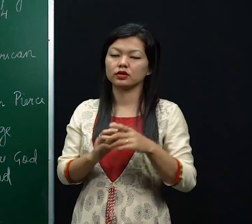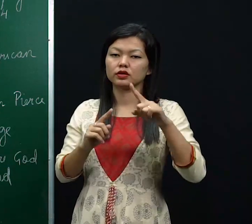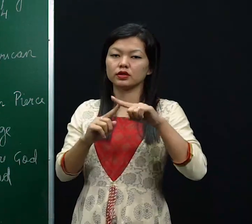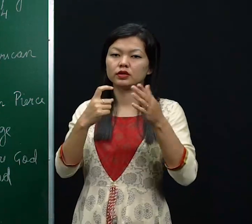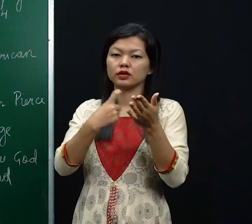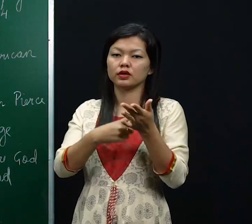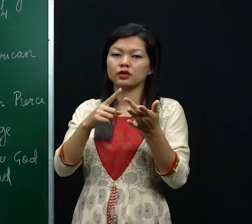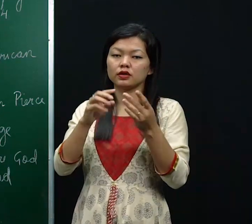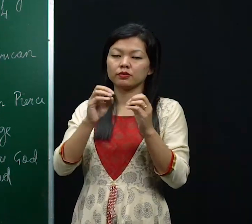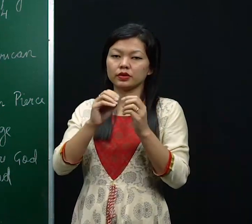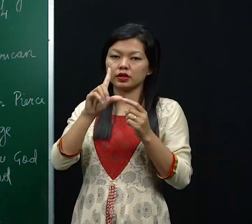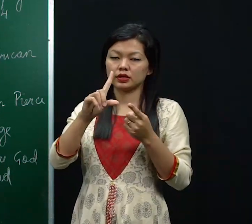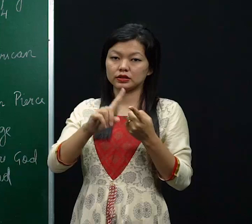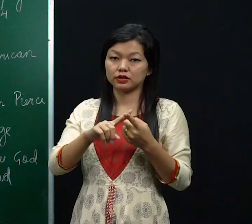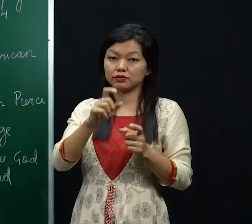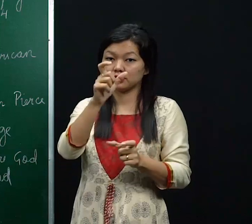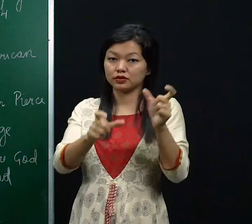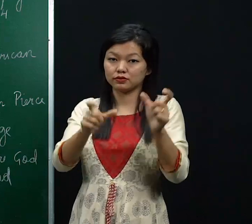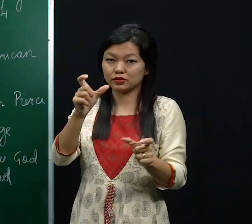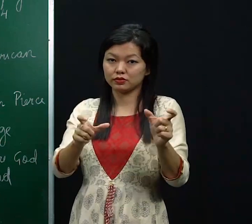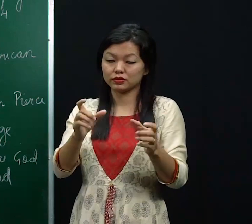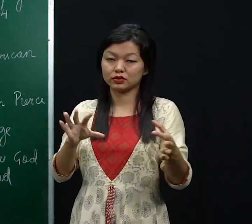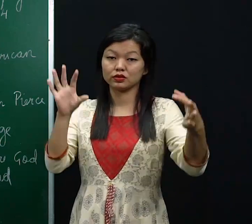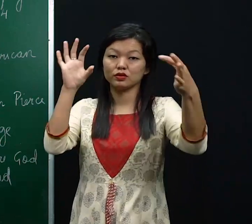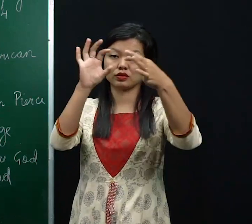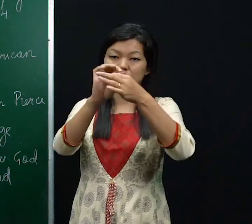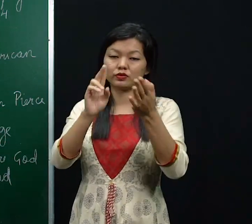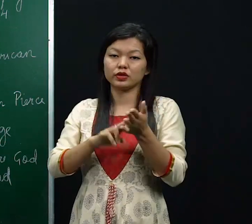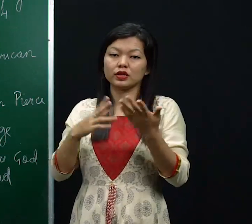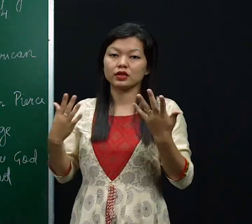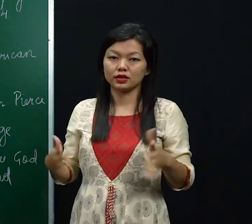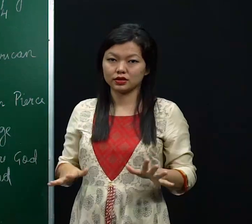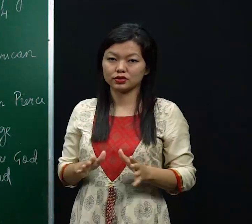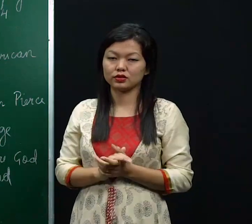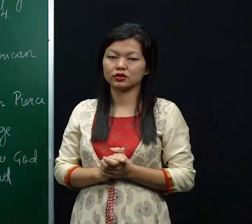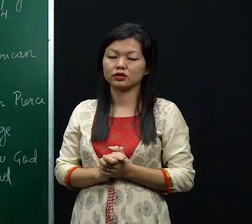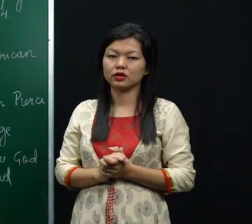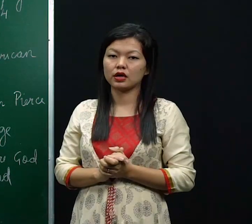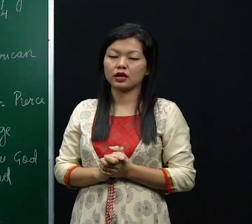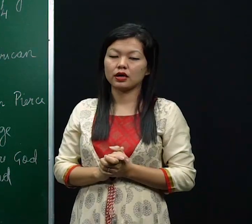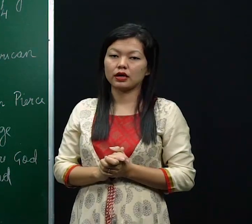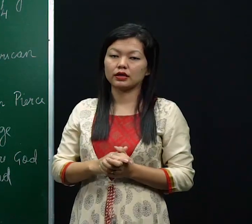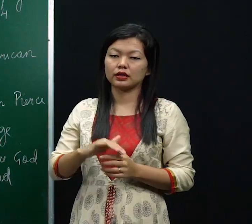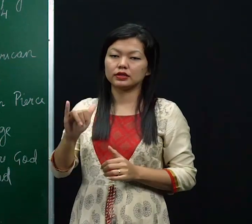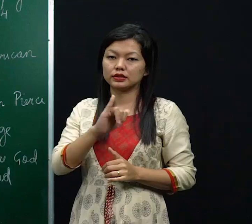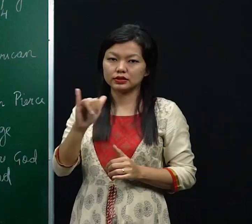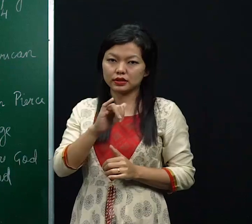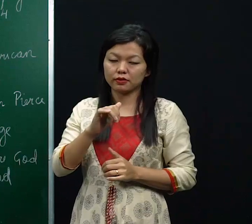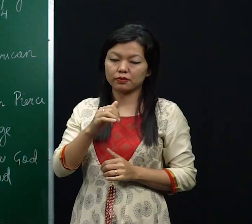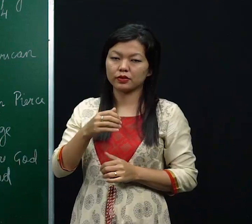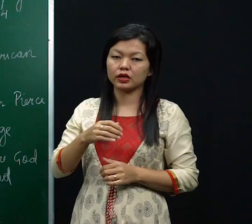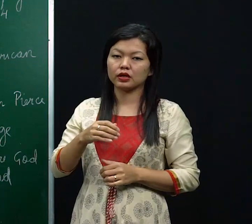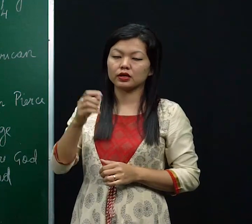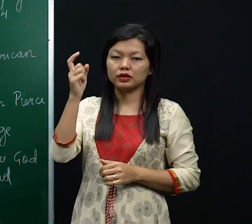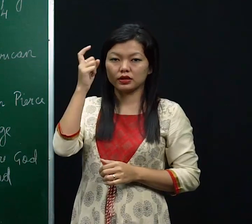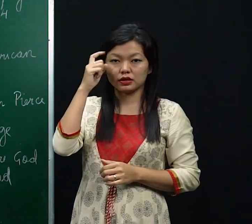to be their friend who is so closely related with them, whereas on the other hand, we will also find the so-called